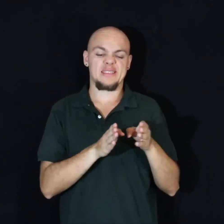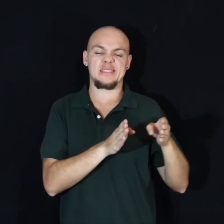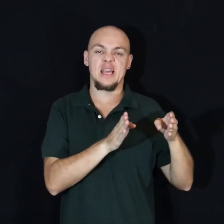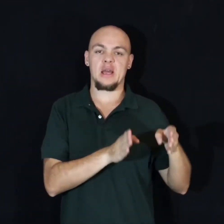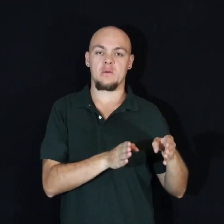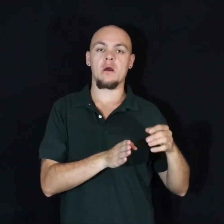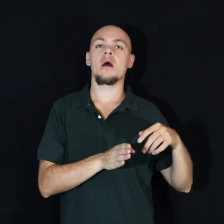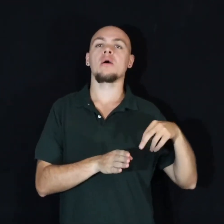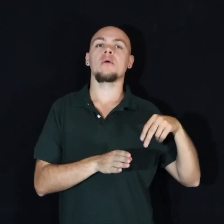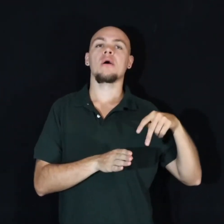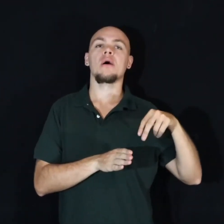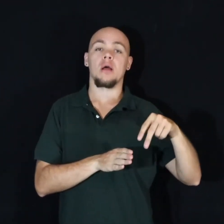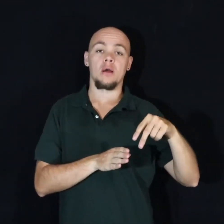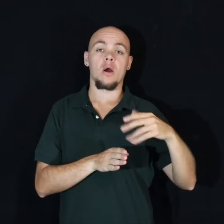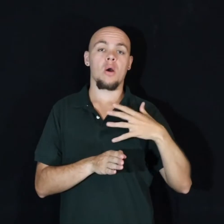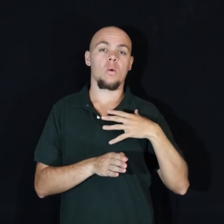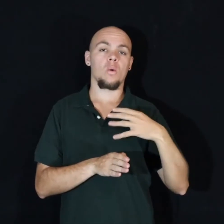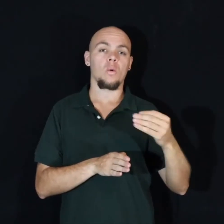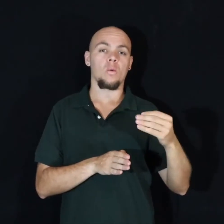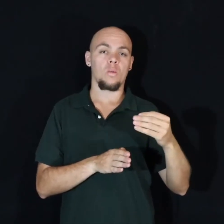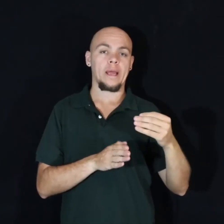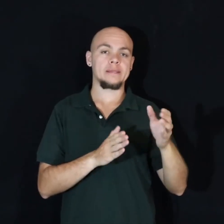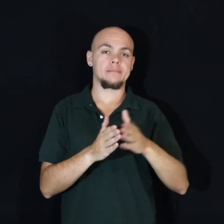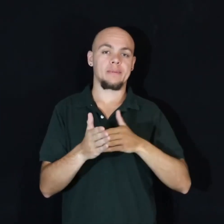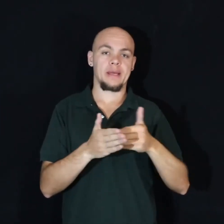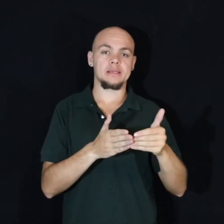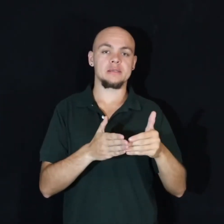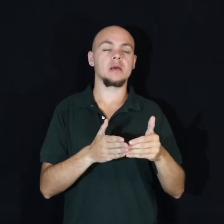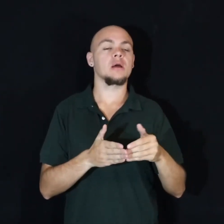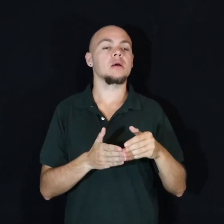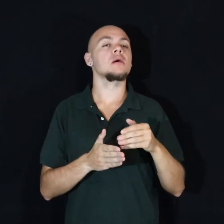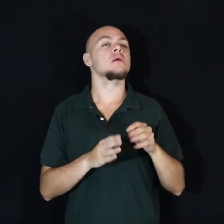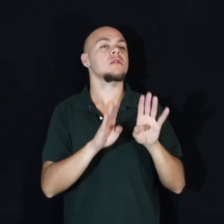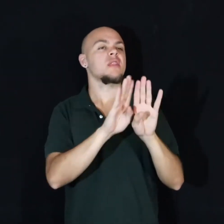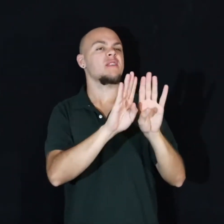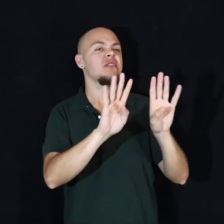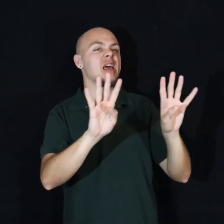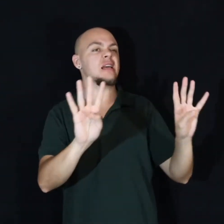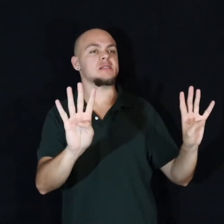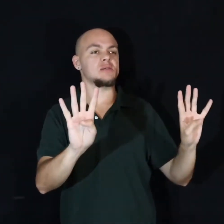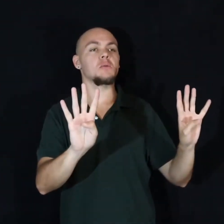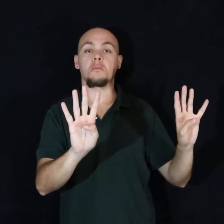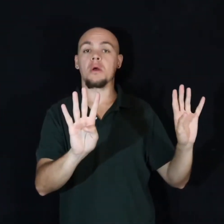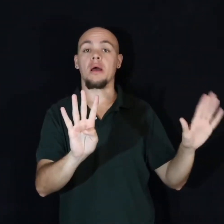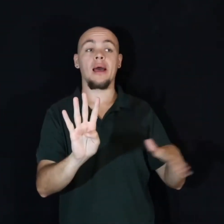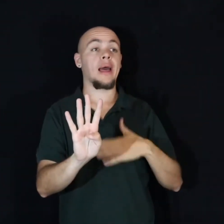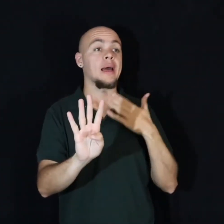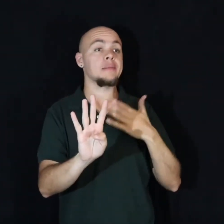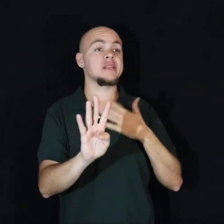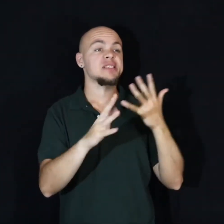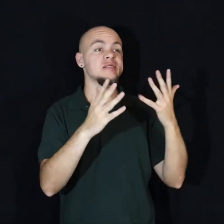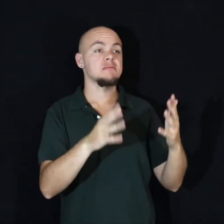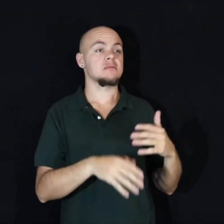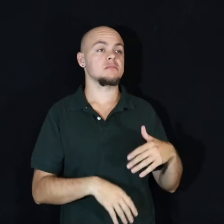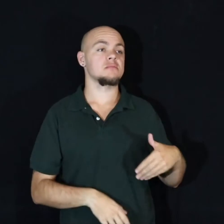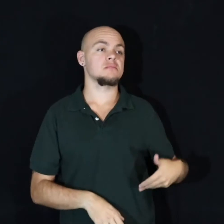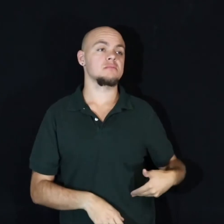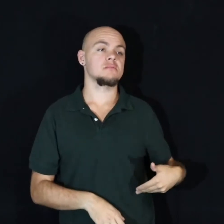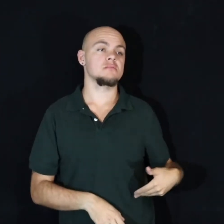and a long-handled brush. He surveyed the fence, but all gladness left him, and a deep melancholy settled down upon